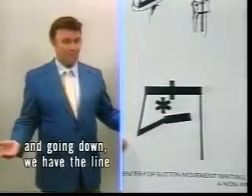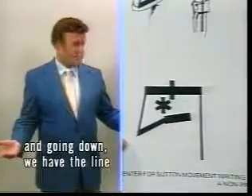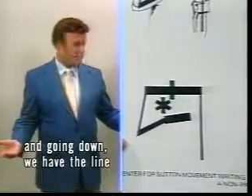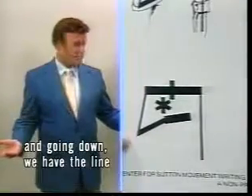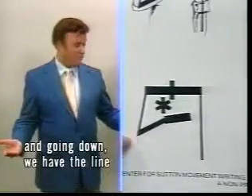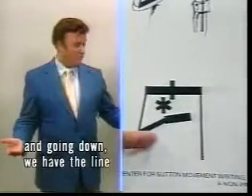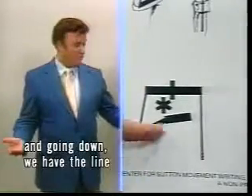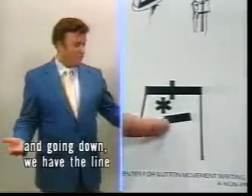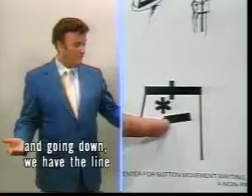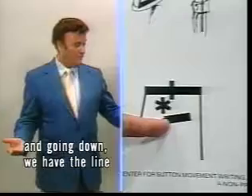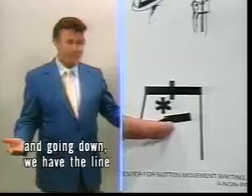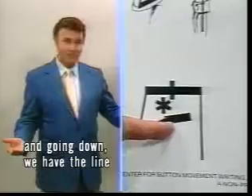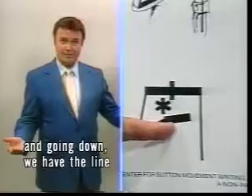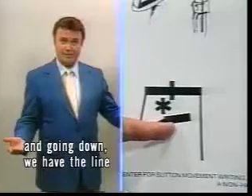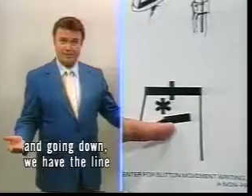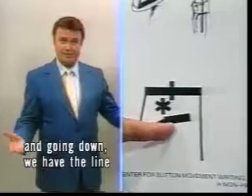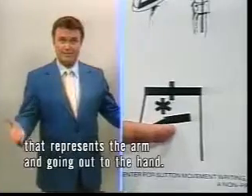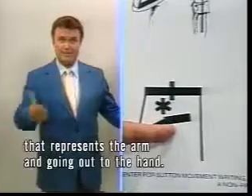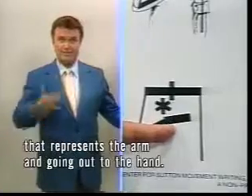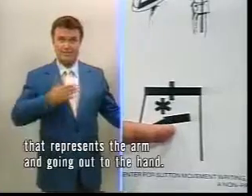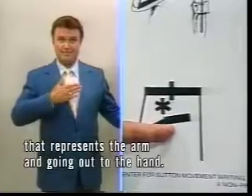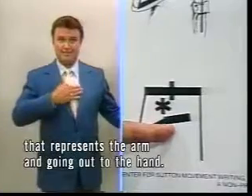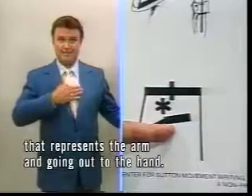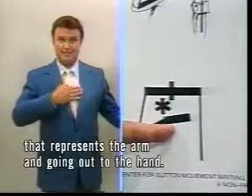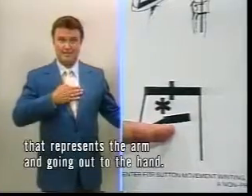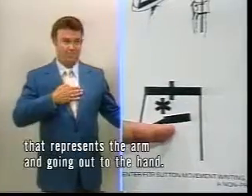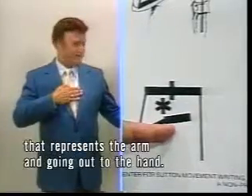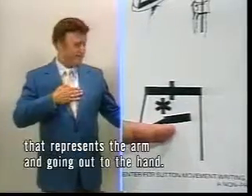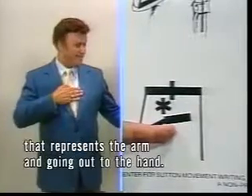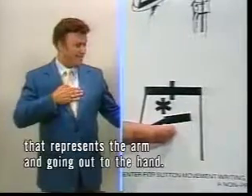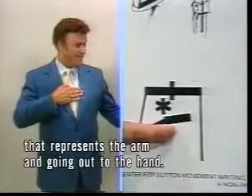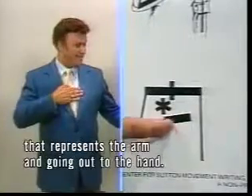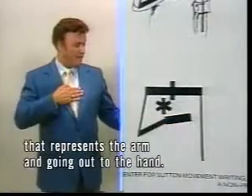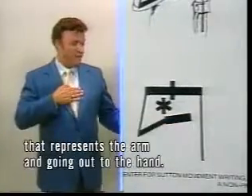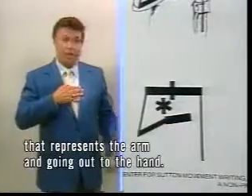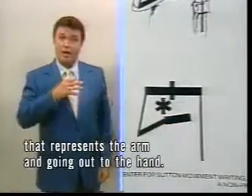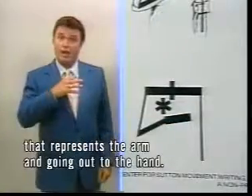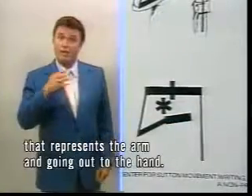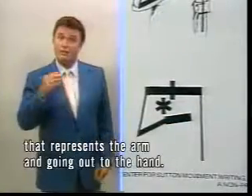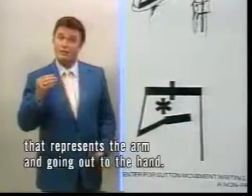And going down, we have the line that represents the arm, and going out to the hand.